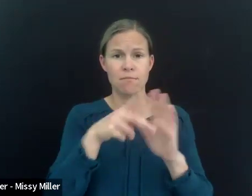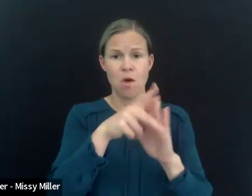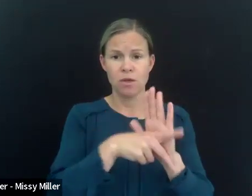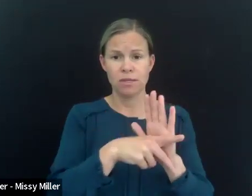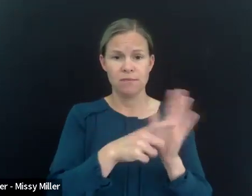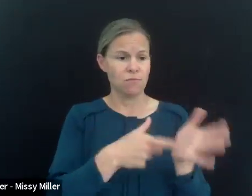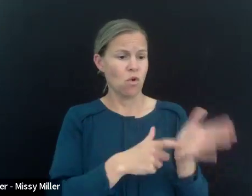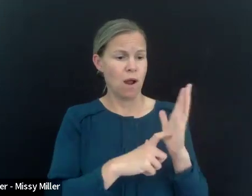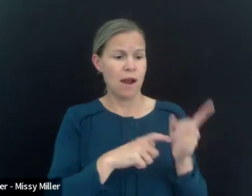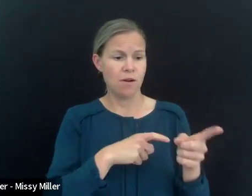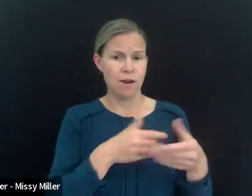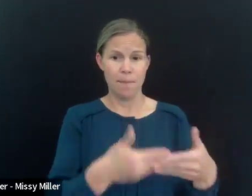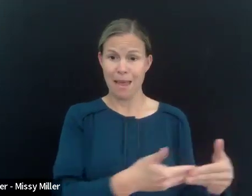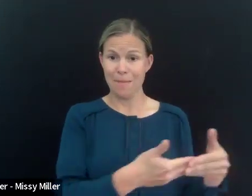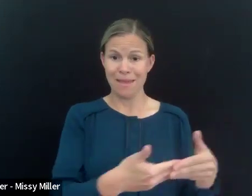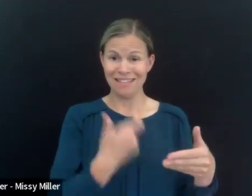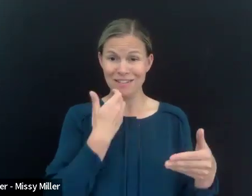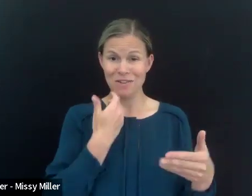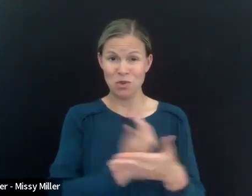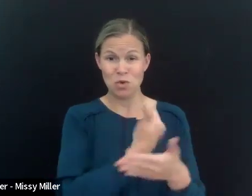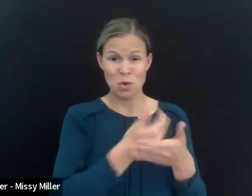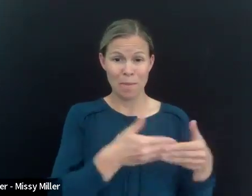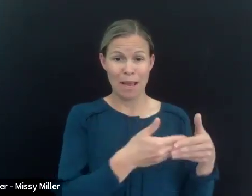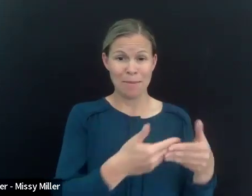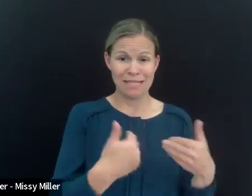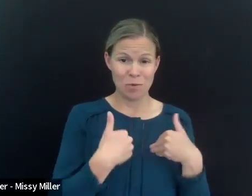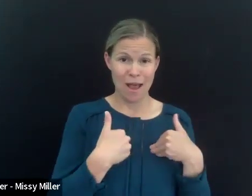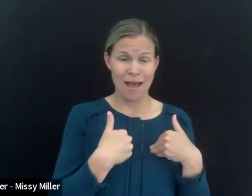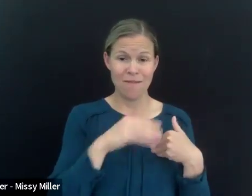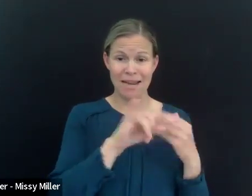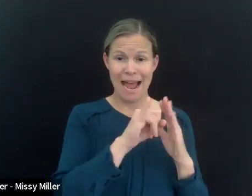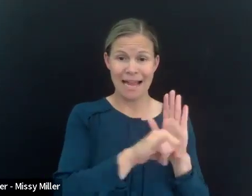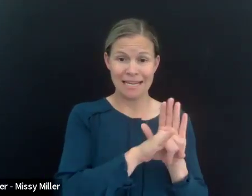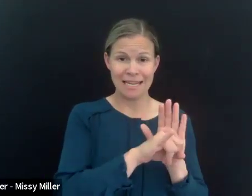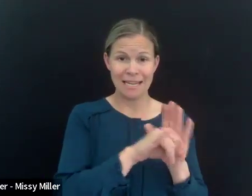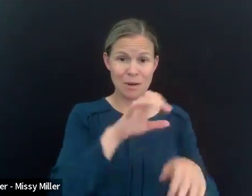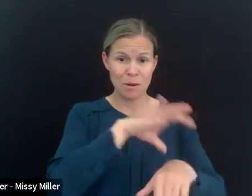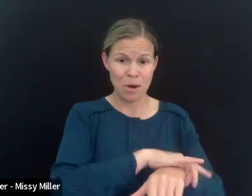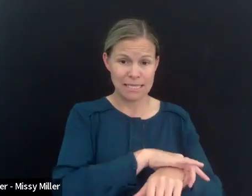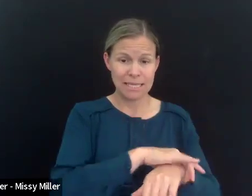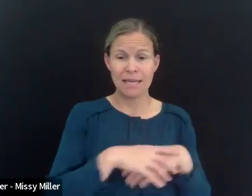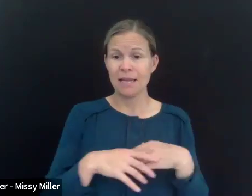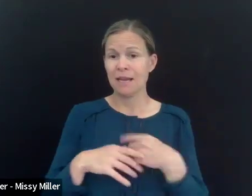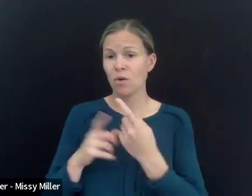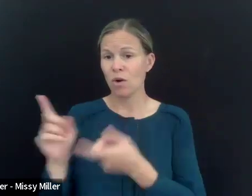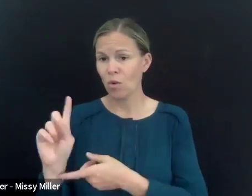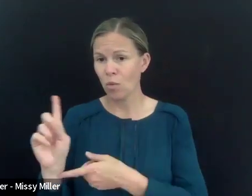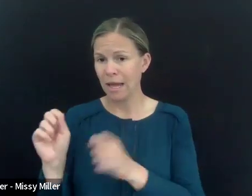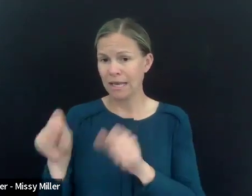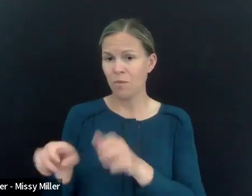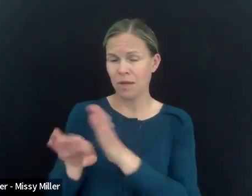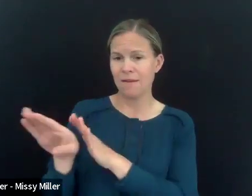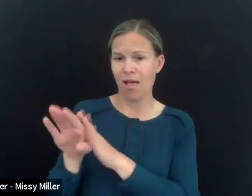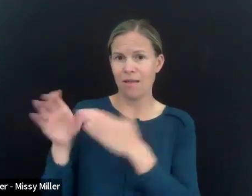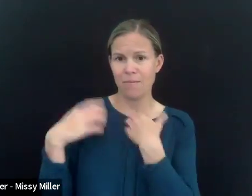bracelet to certificate of need, or like when can there be construction related to health services,